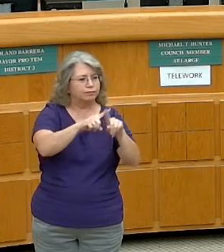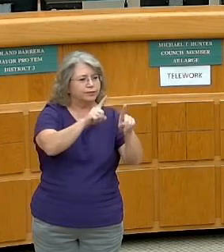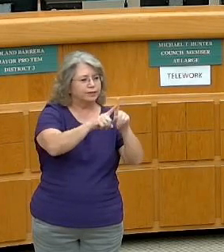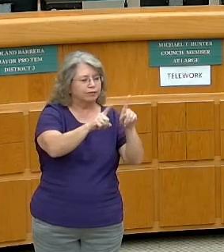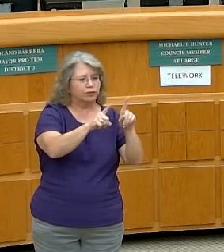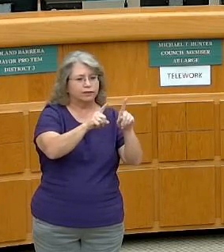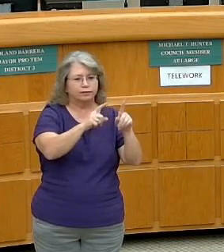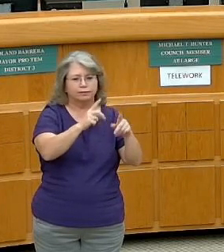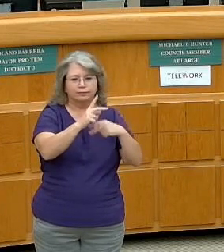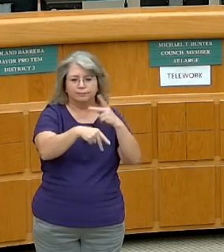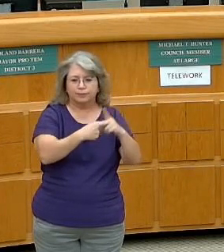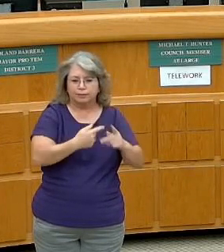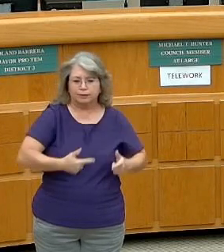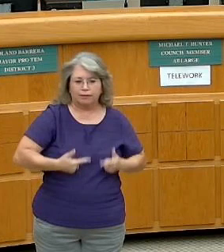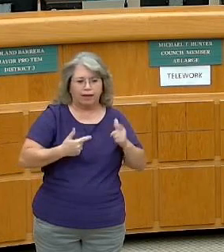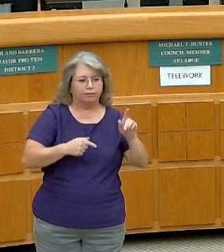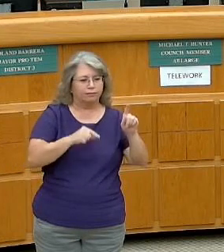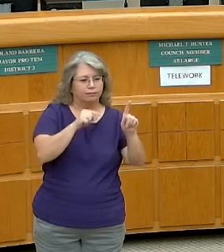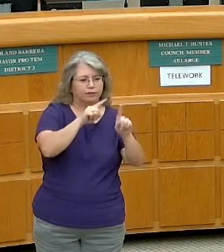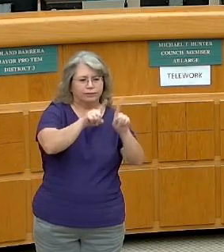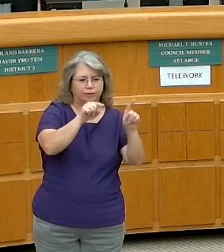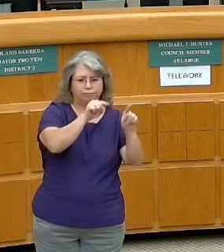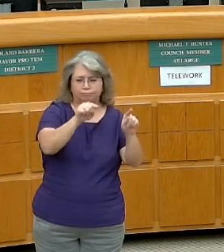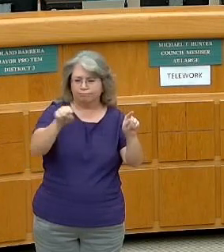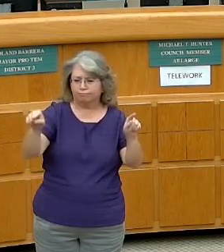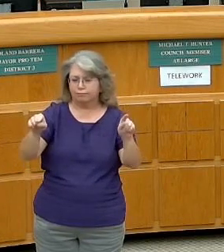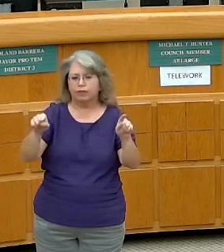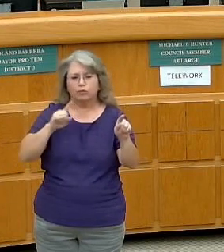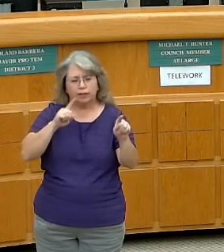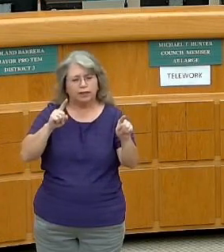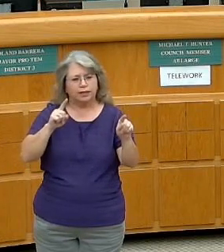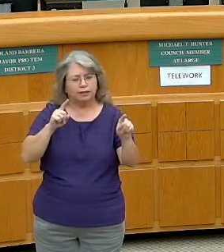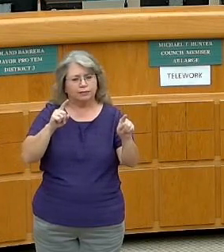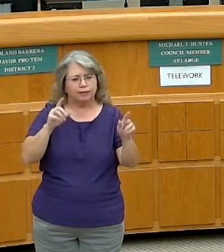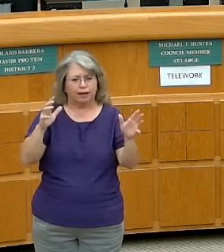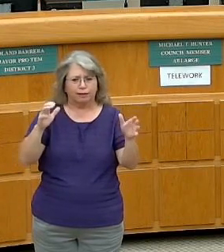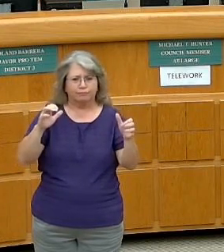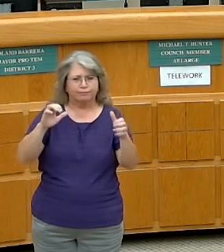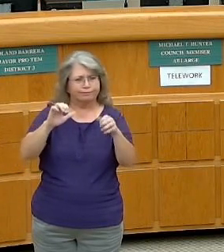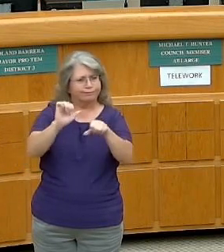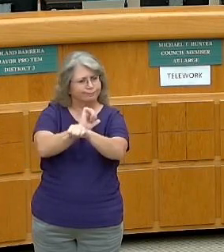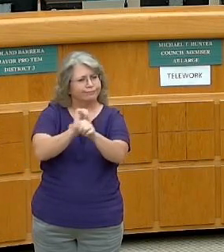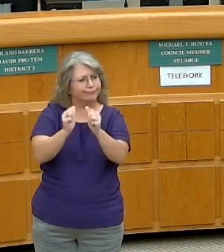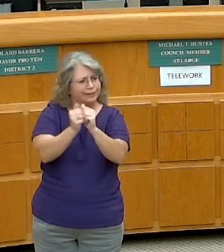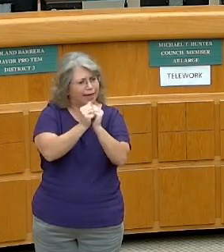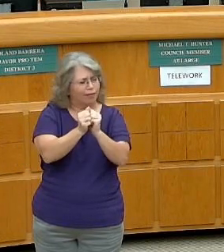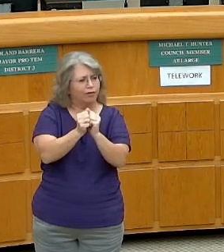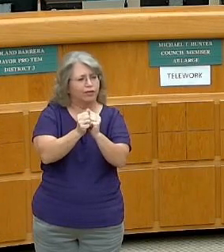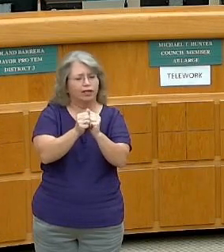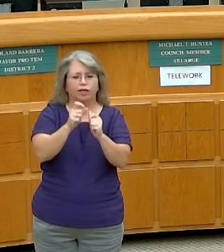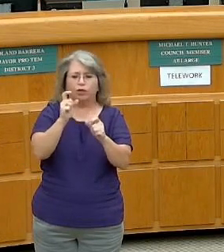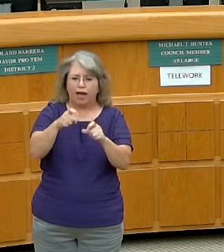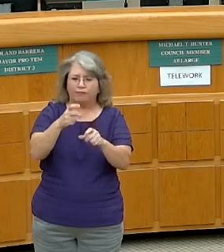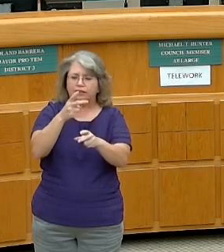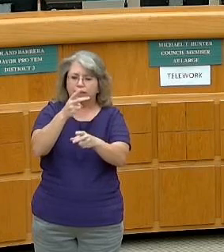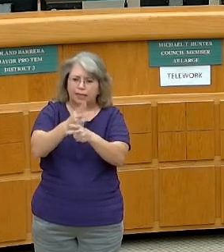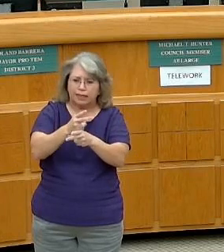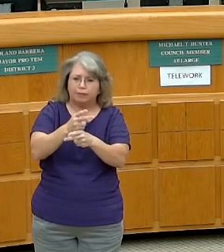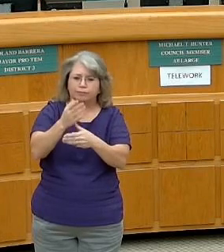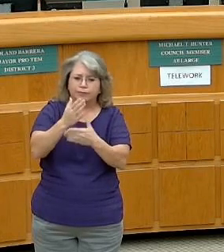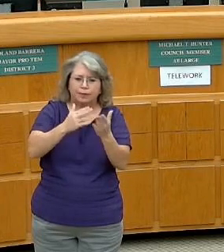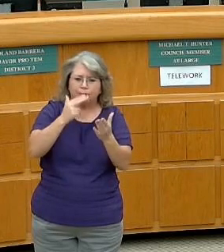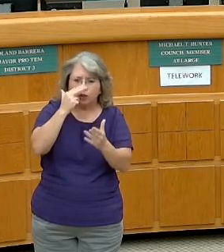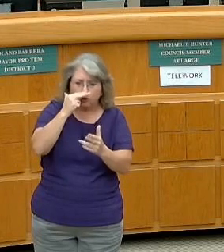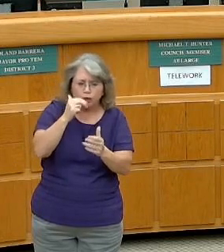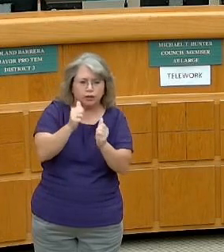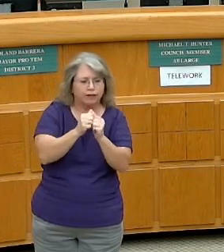that we're all working together in this. And you have to keep your sense of humor in situations like this also. But you'd be pleased to know, and I want to